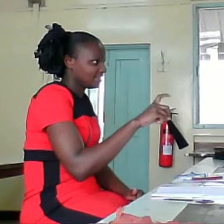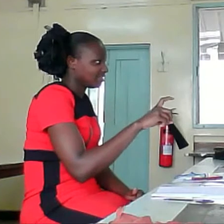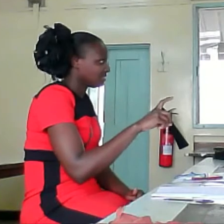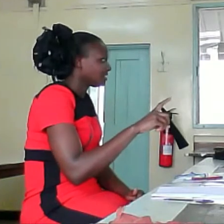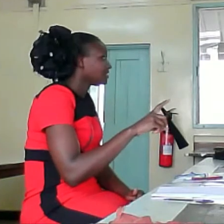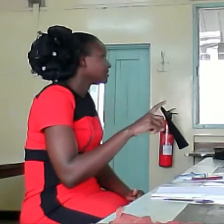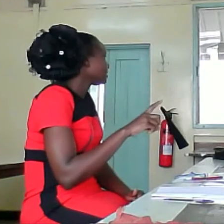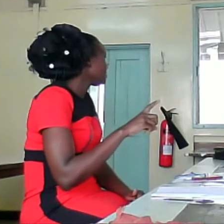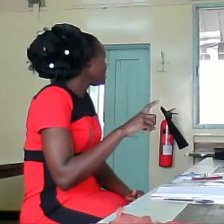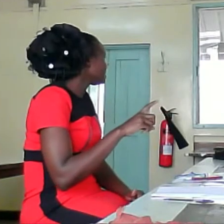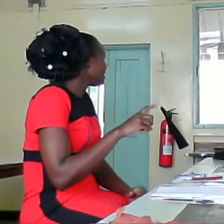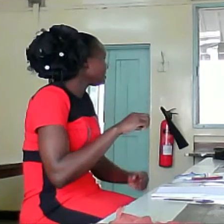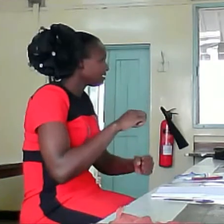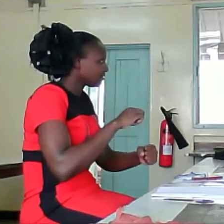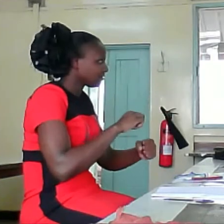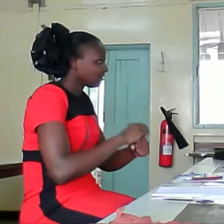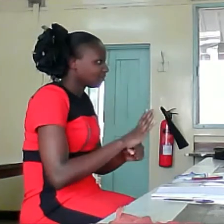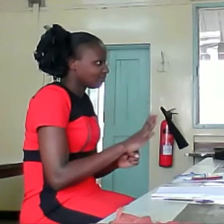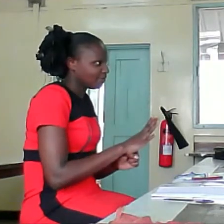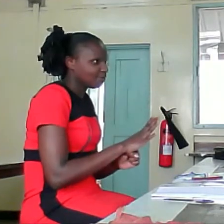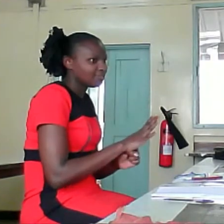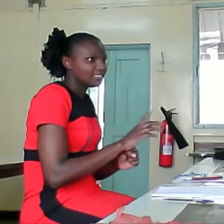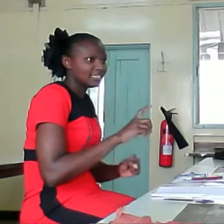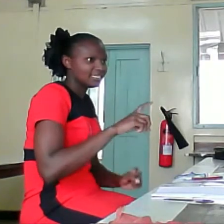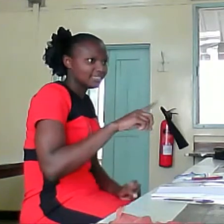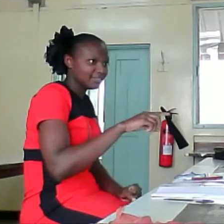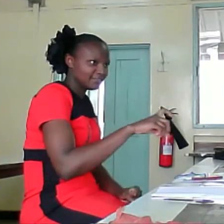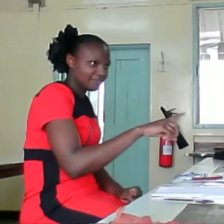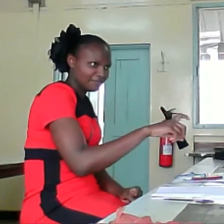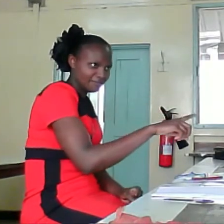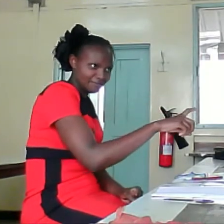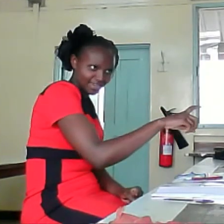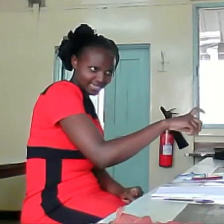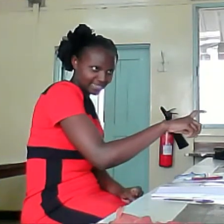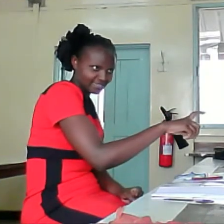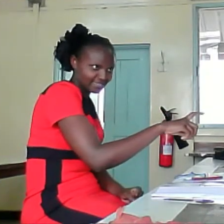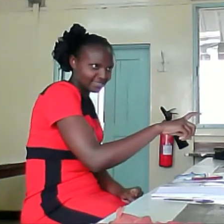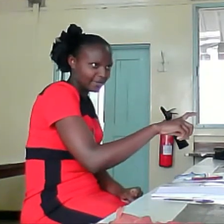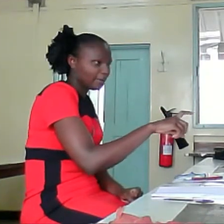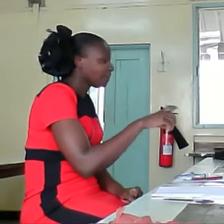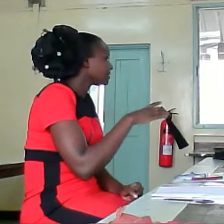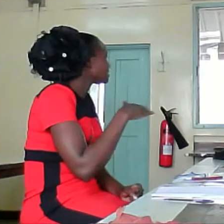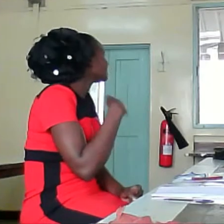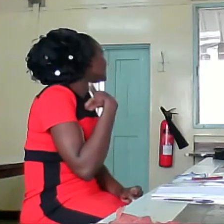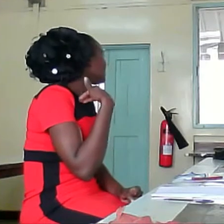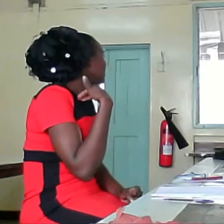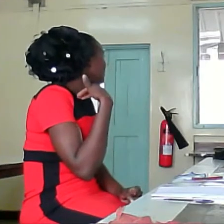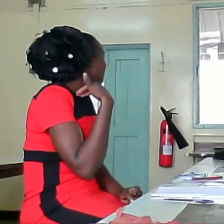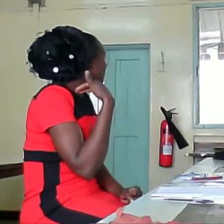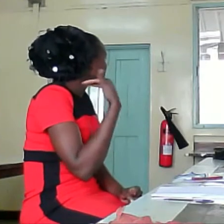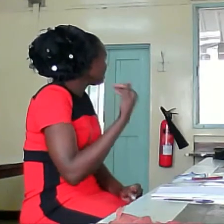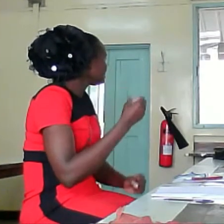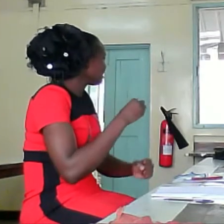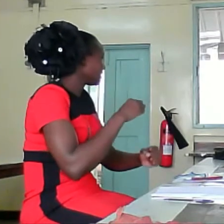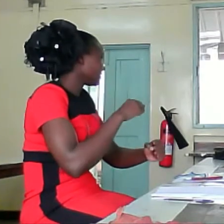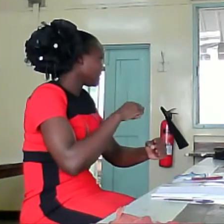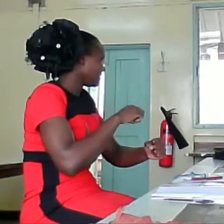virus. Sam will type COVID-19 virus. But commonly cited